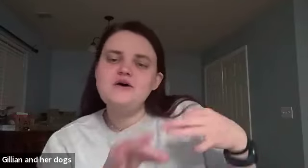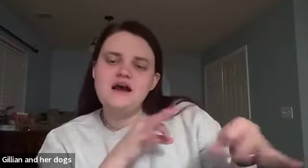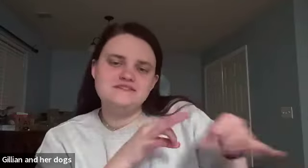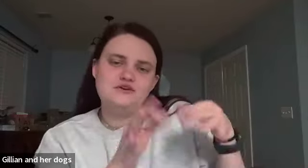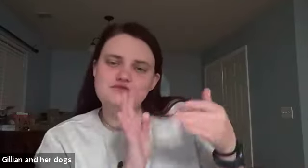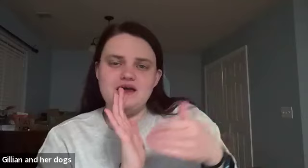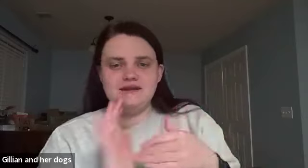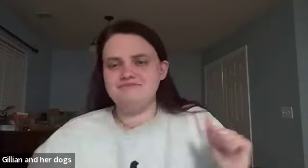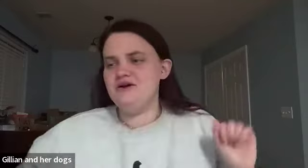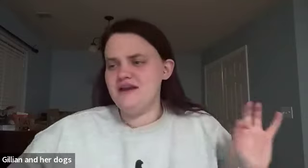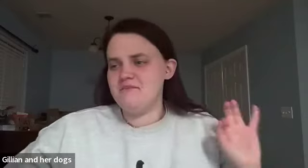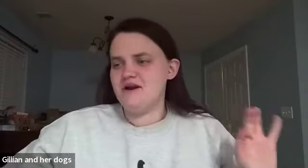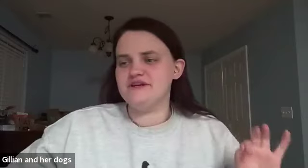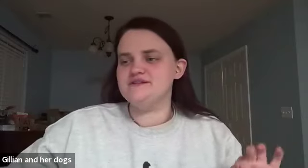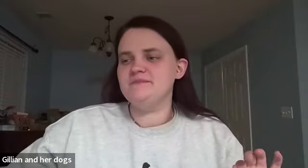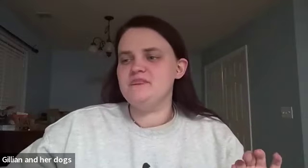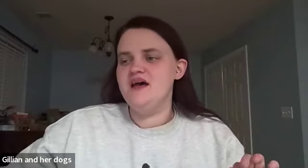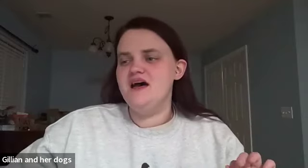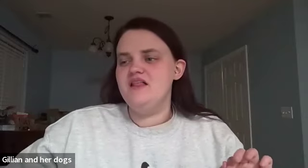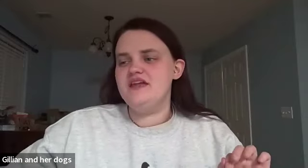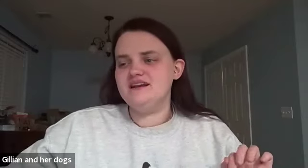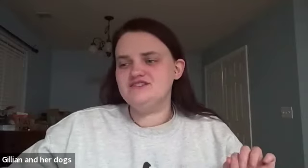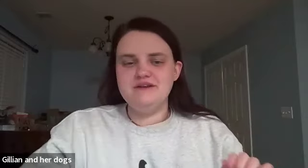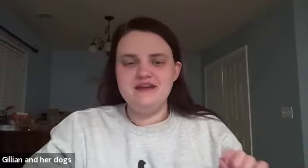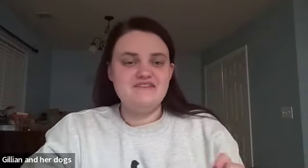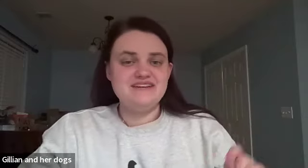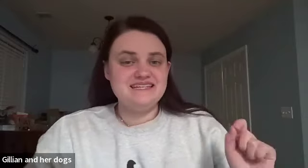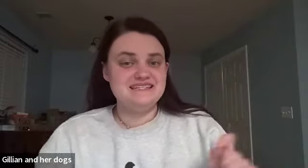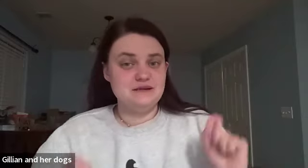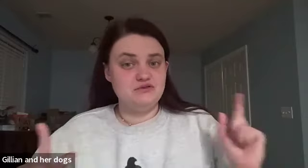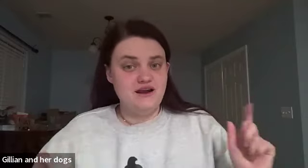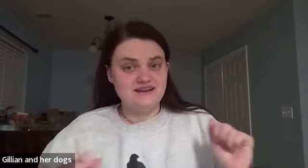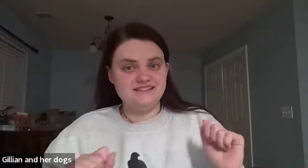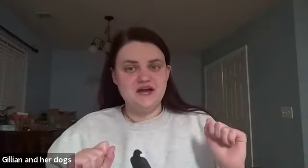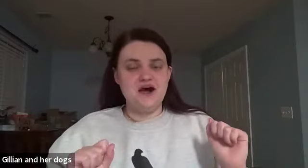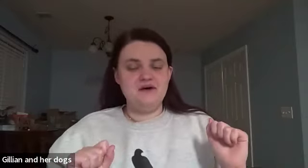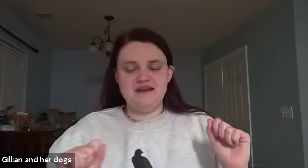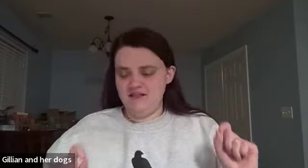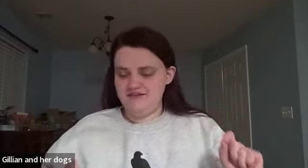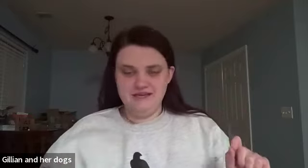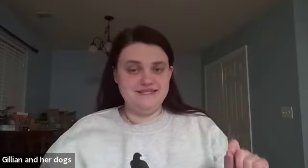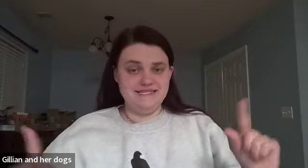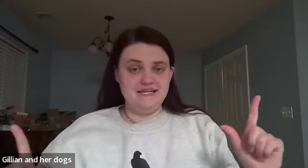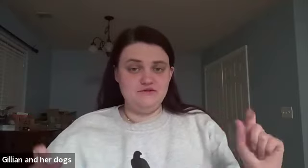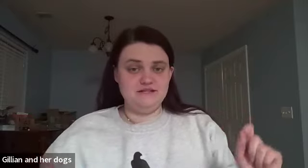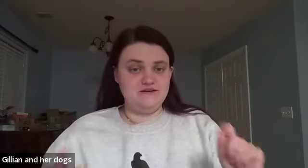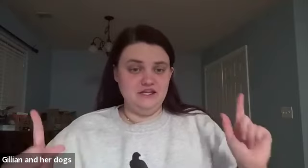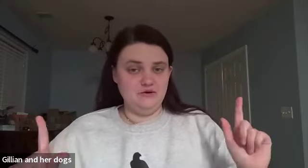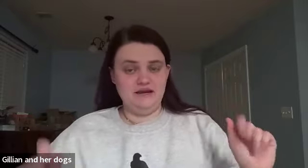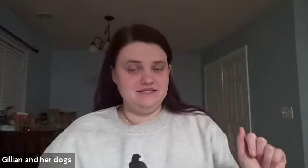don't have to go through that again. Okay, perfect. The next one we have is surprise. And I love how I even did it over down here when I